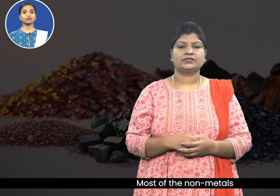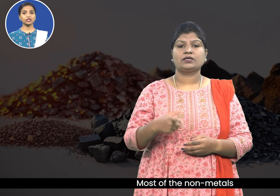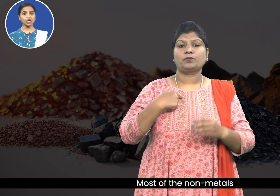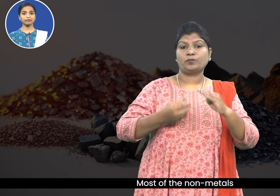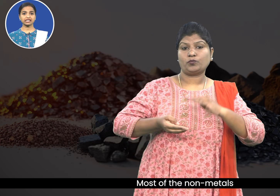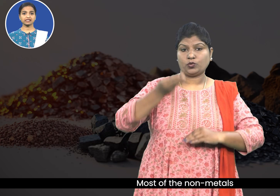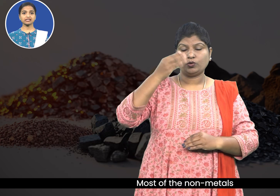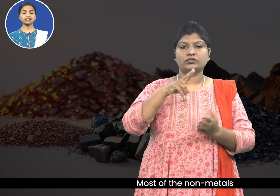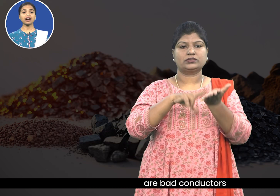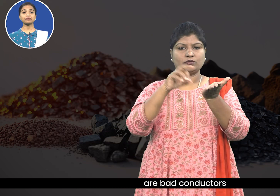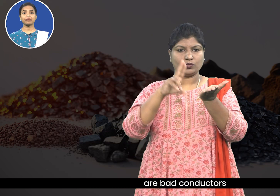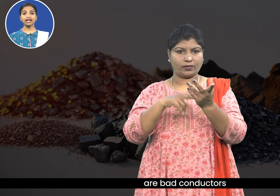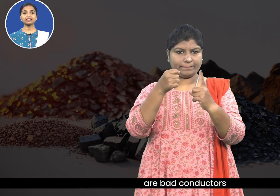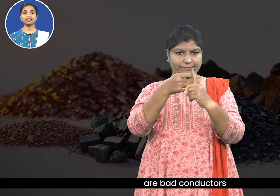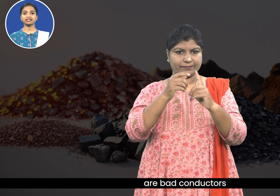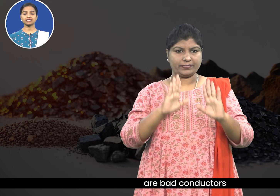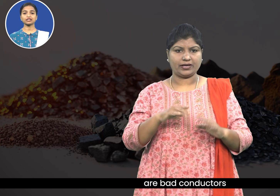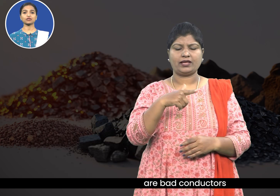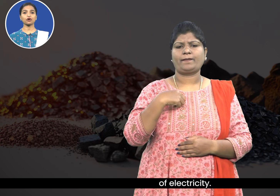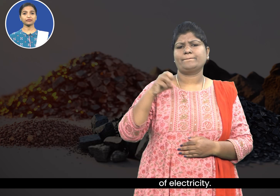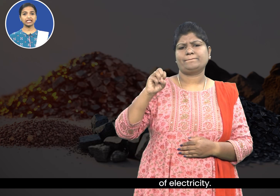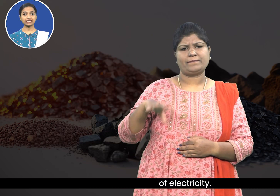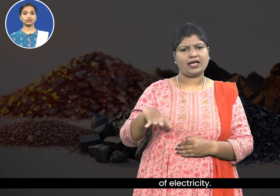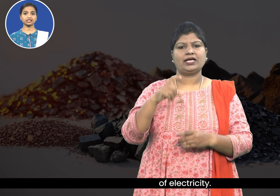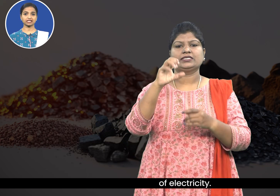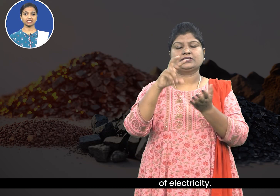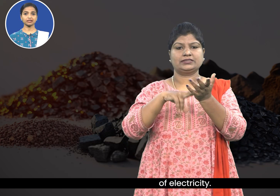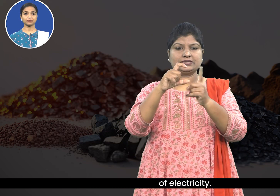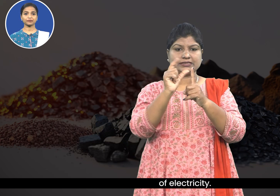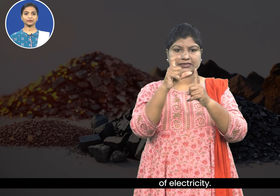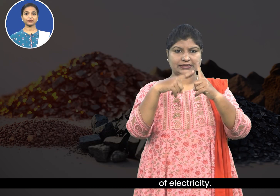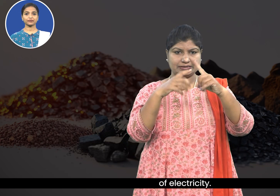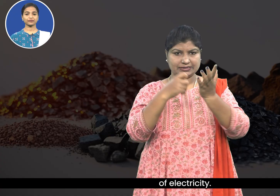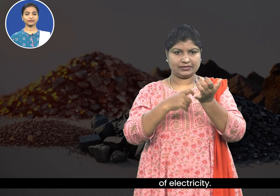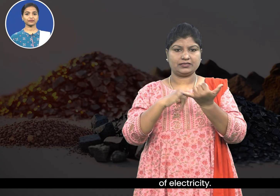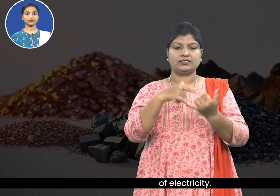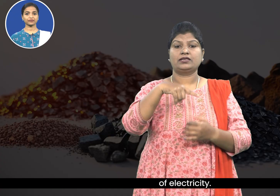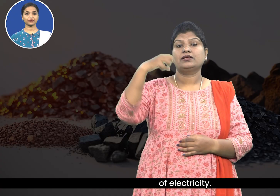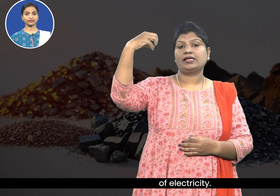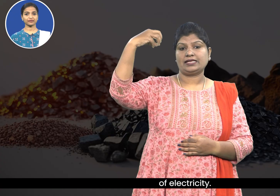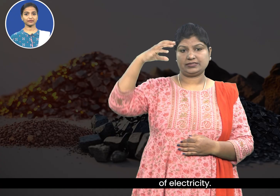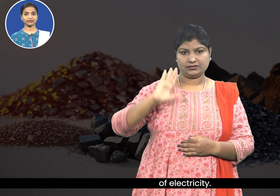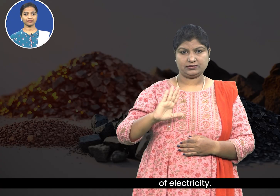Most of the non-metals are bad conductors of electricity.